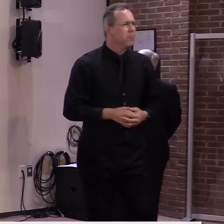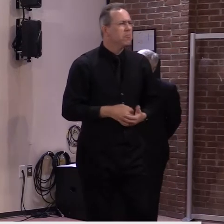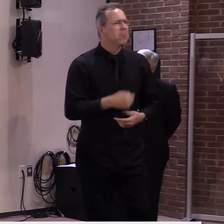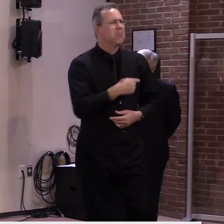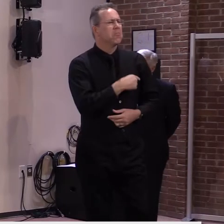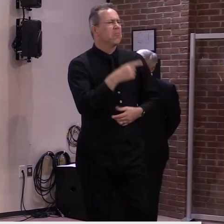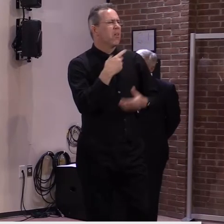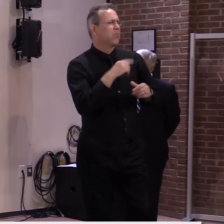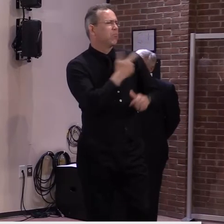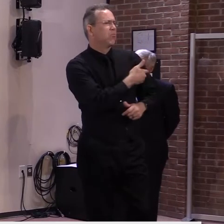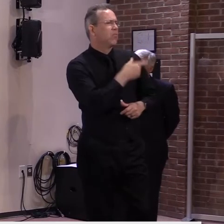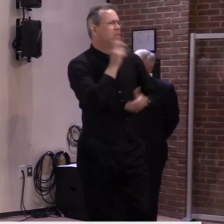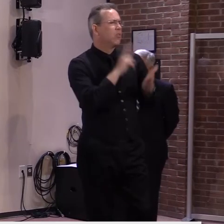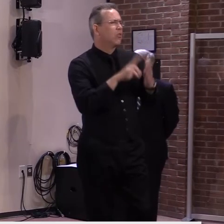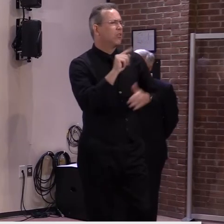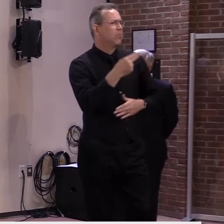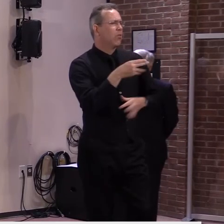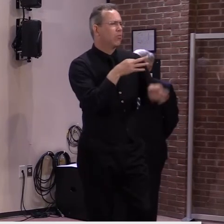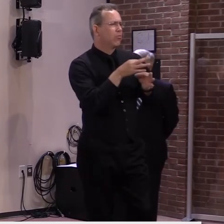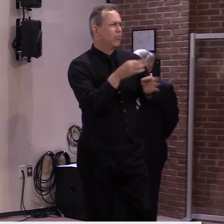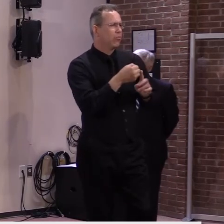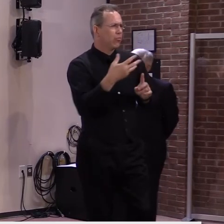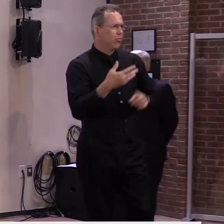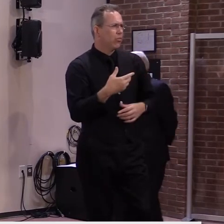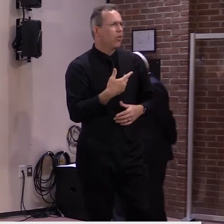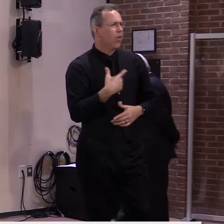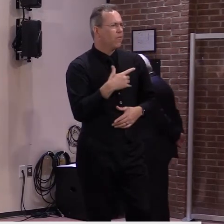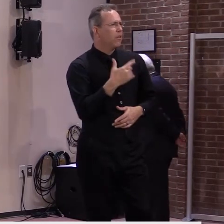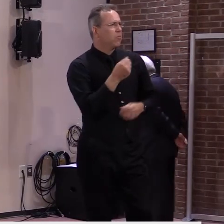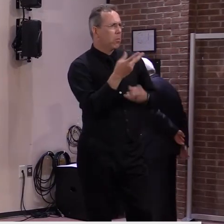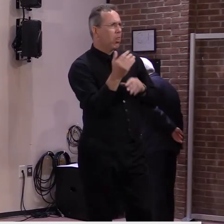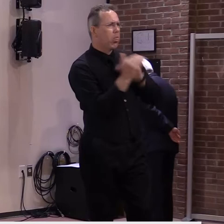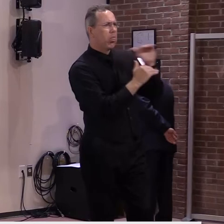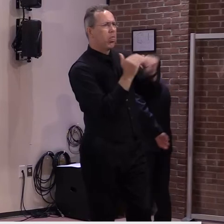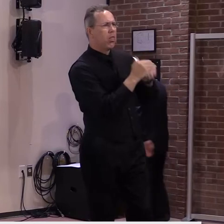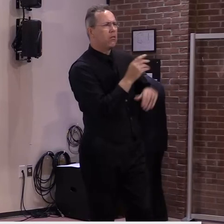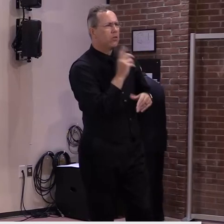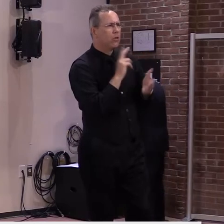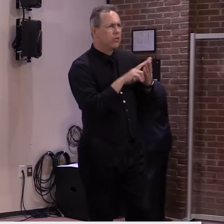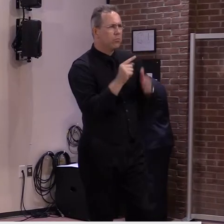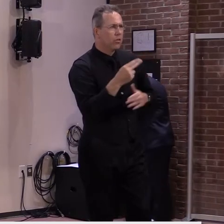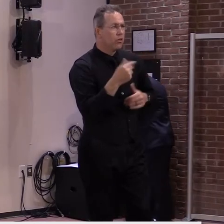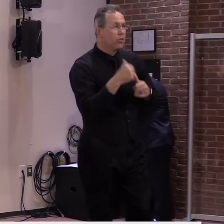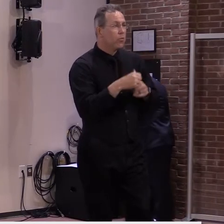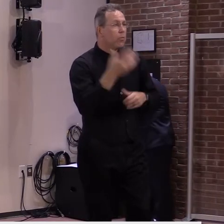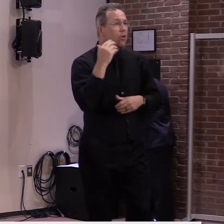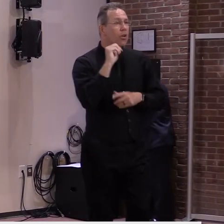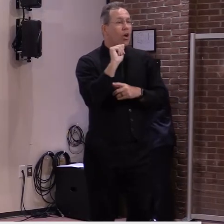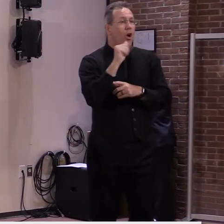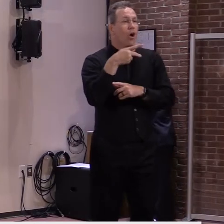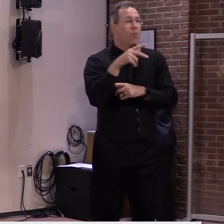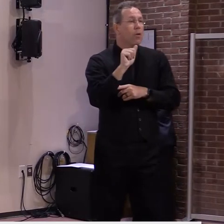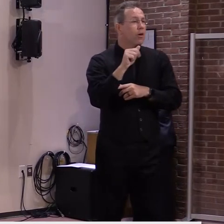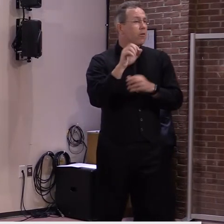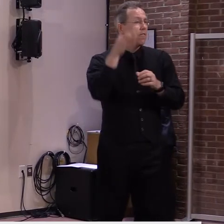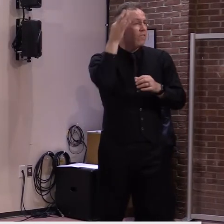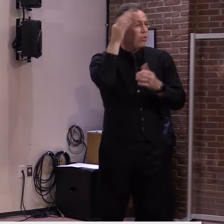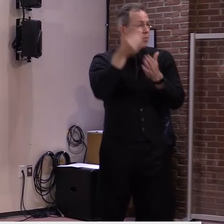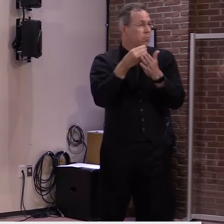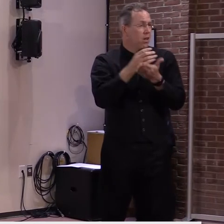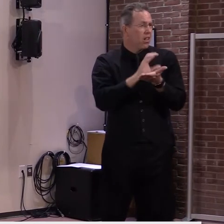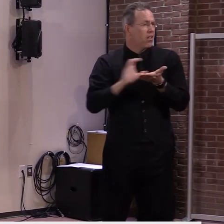two. You know, in the ARPA funding, we had put a significant amount of money, $250